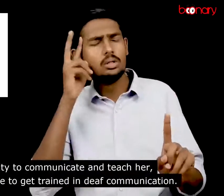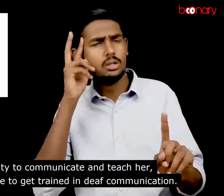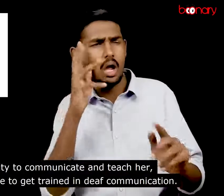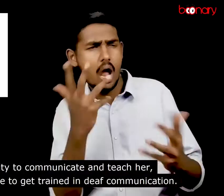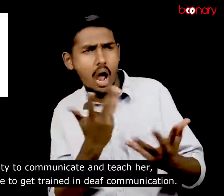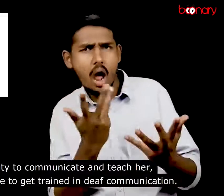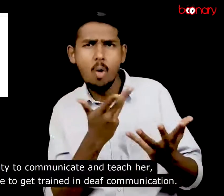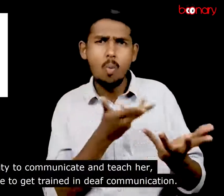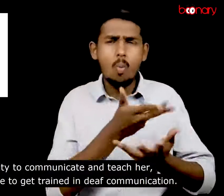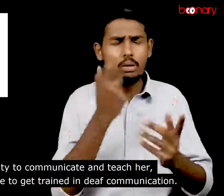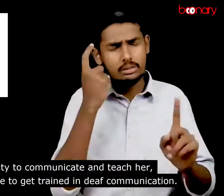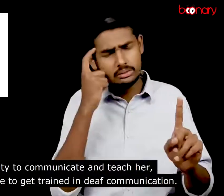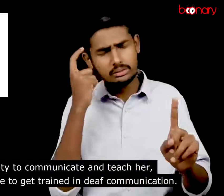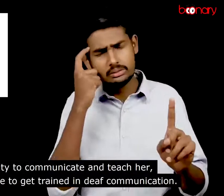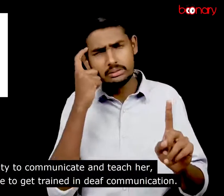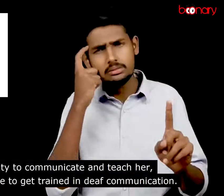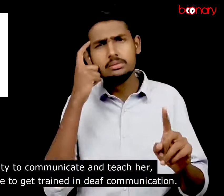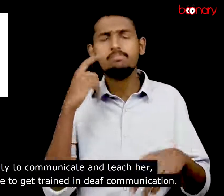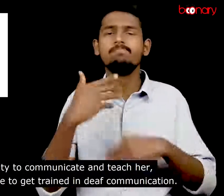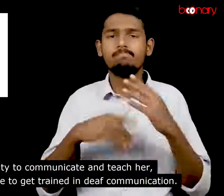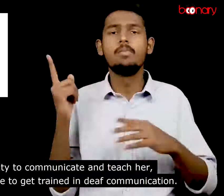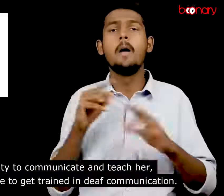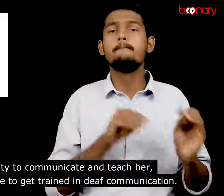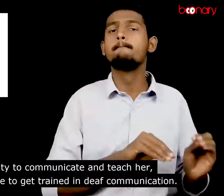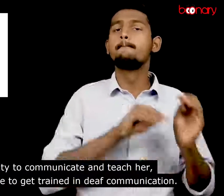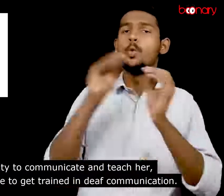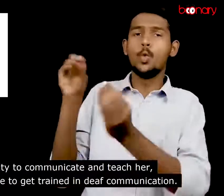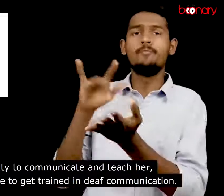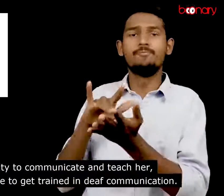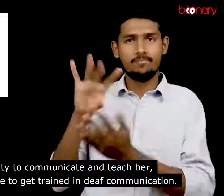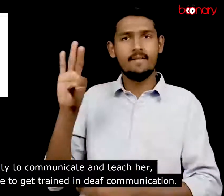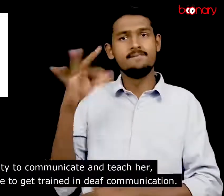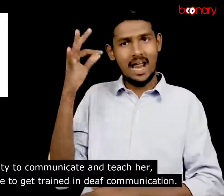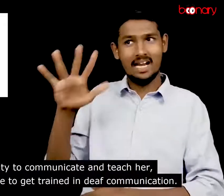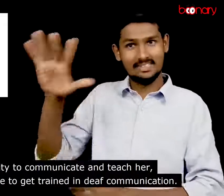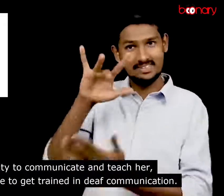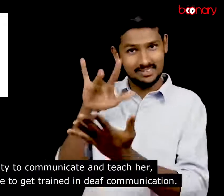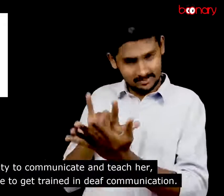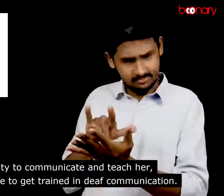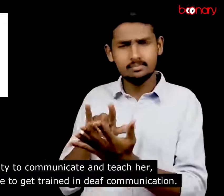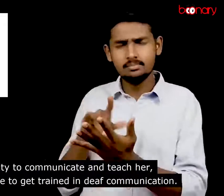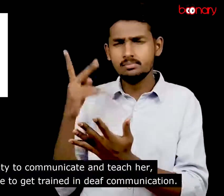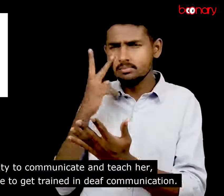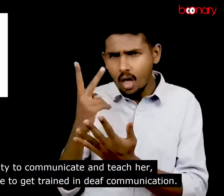teach her, he went to France to get trained in deaf